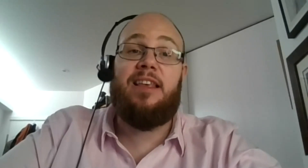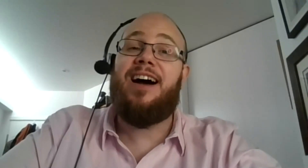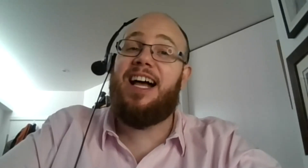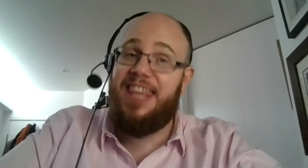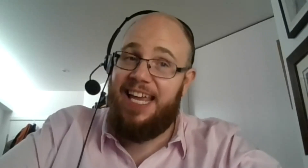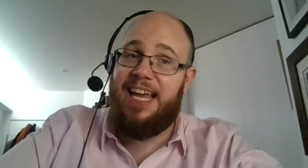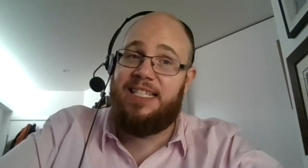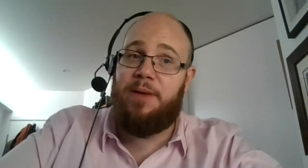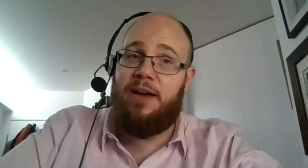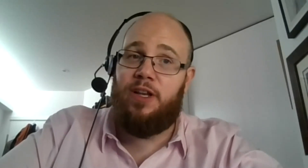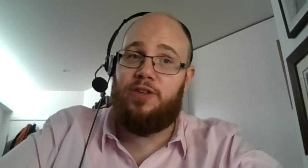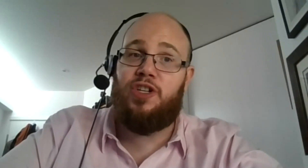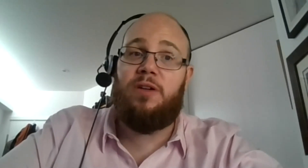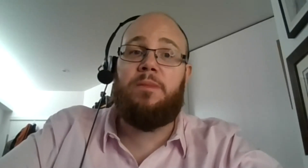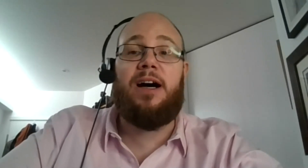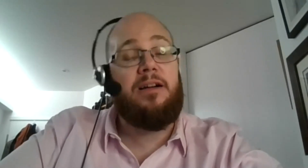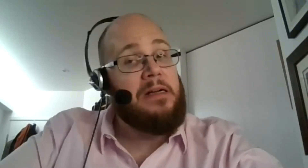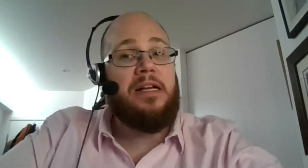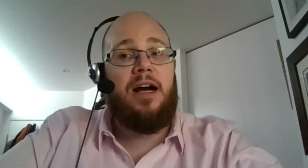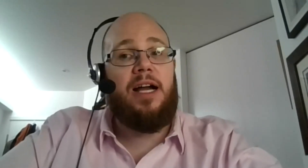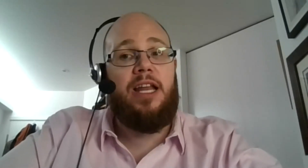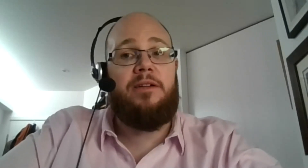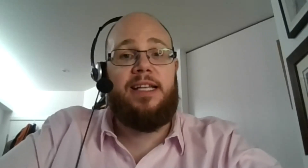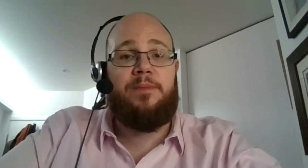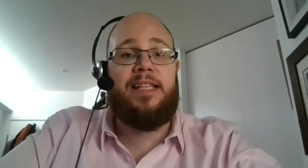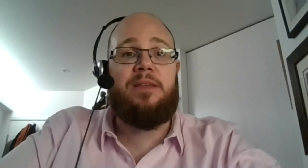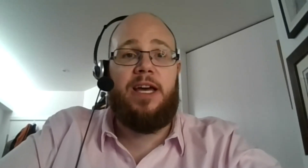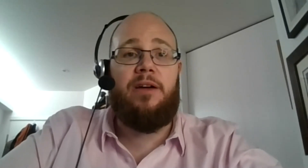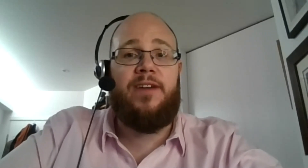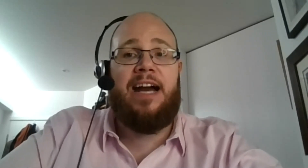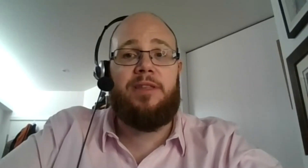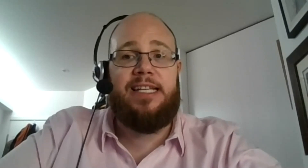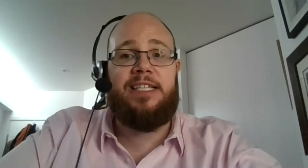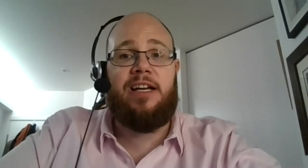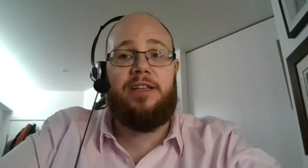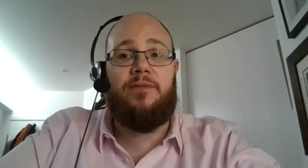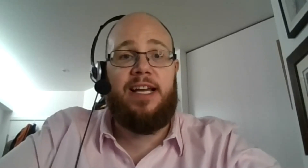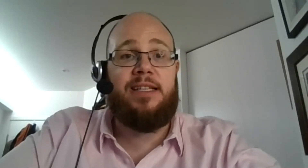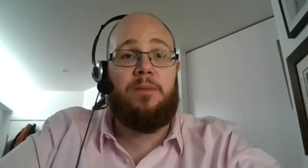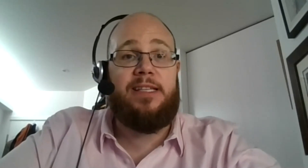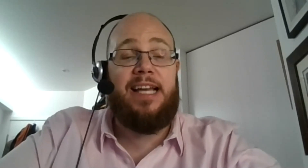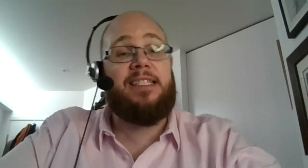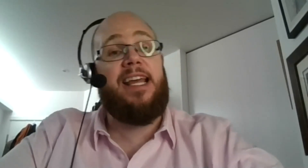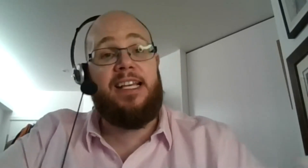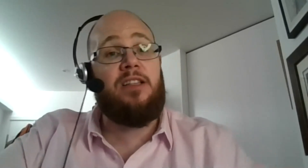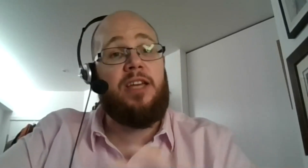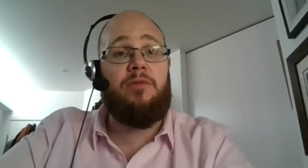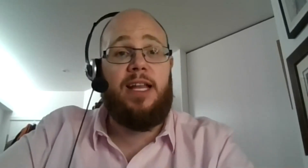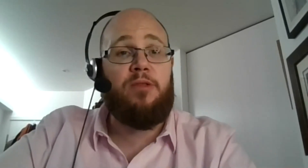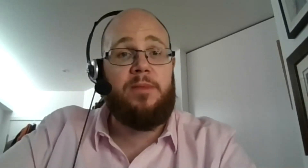I think it is a bit of a long shot, but, you know, it depends a bit over how the data goes over the next couple of days, and it is looking really